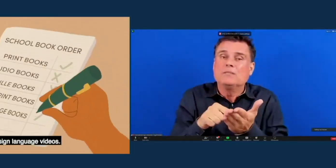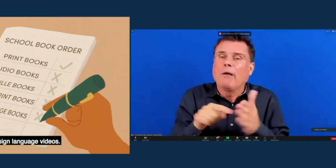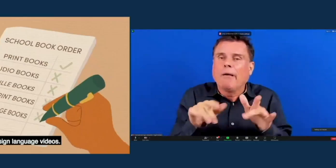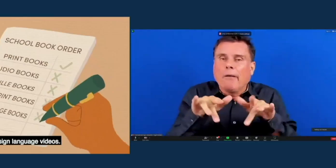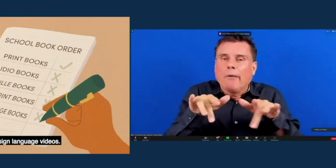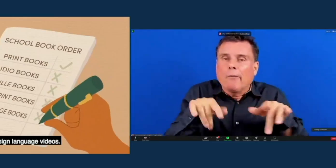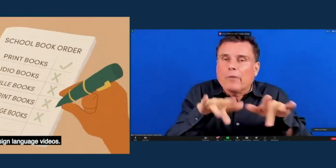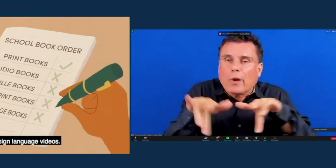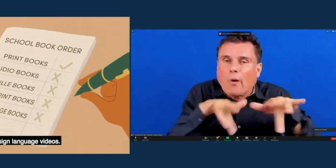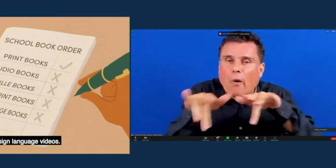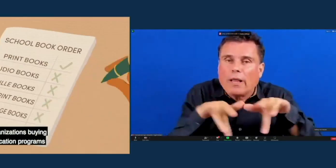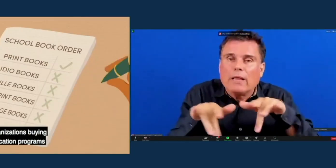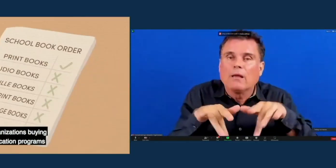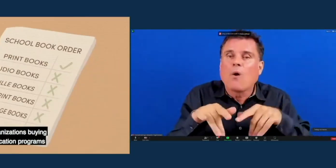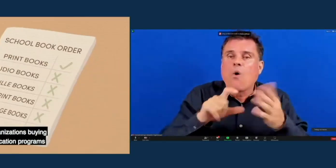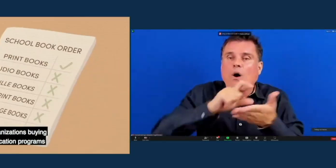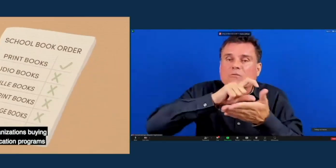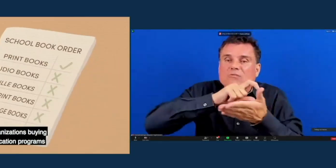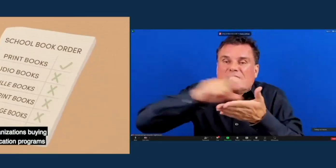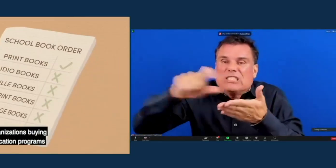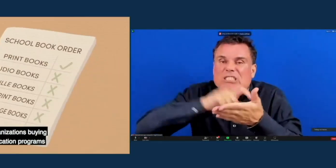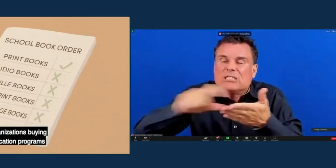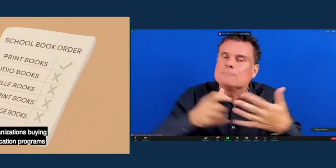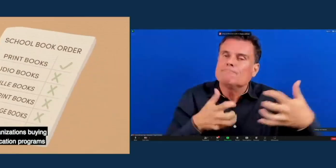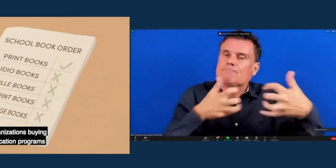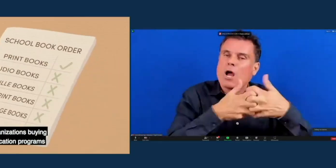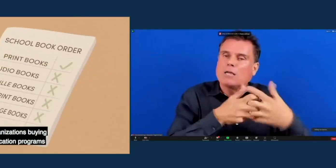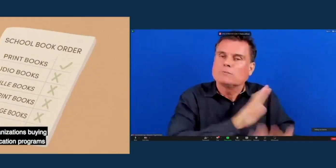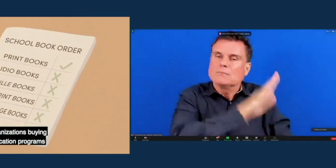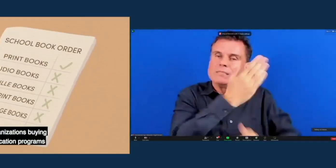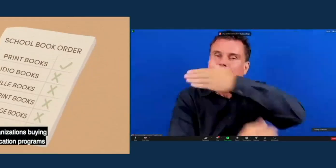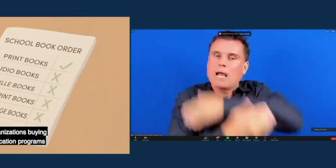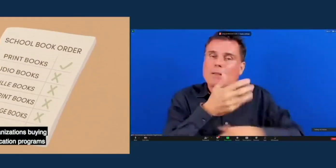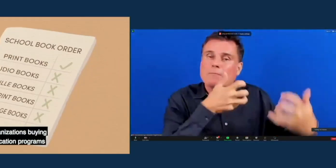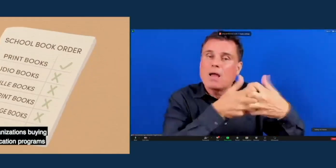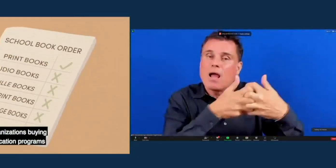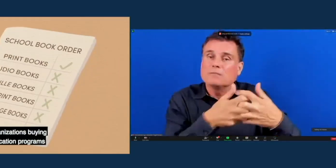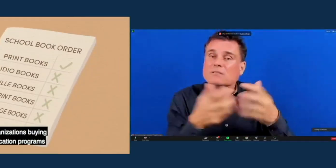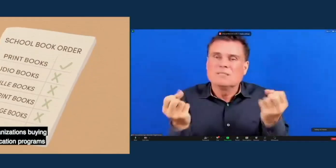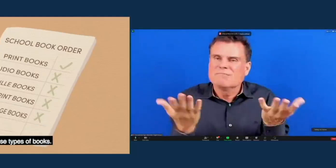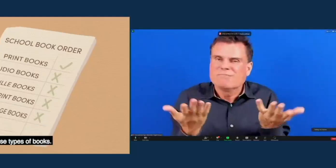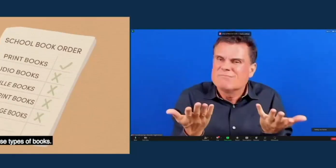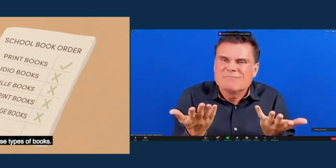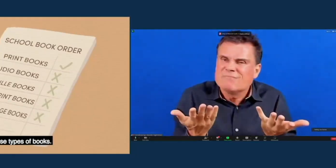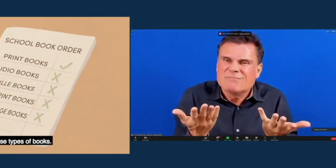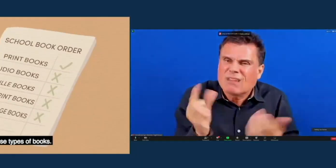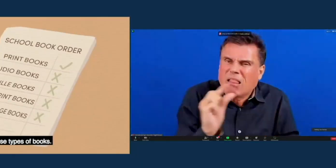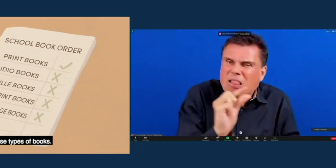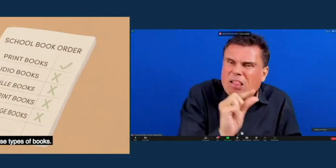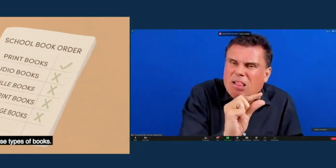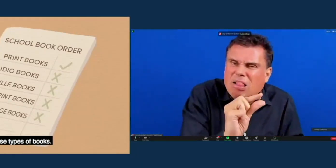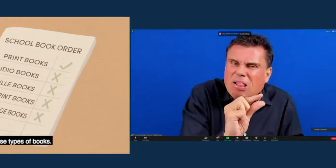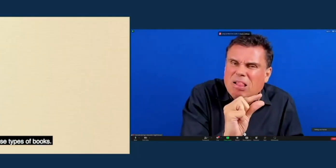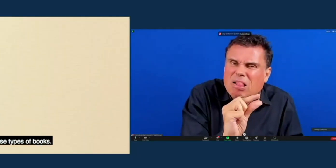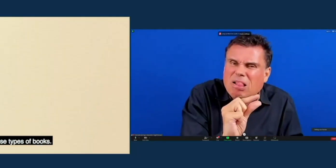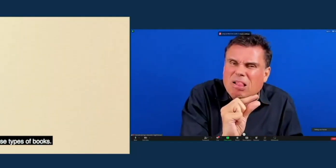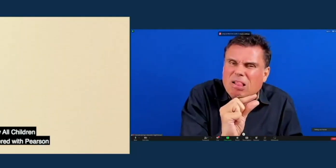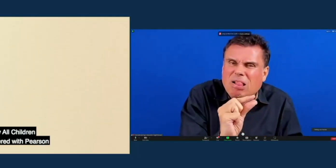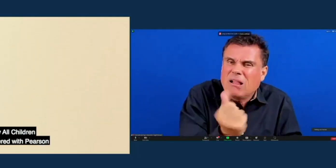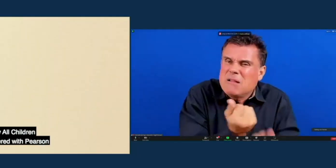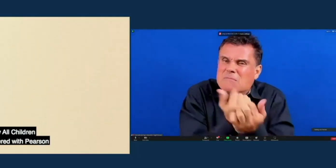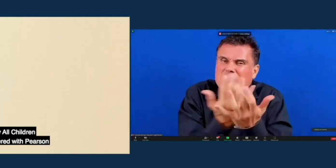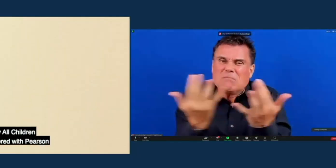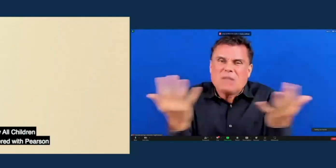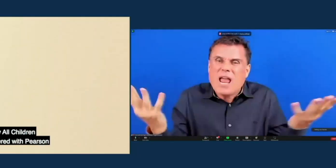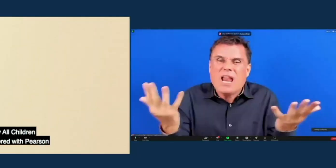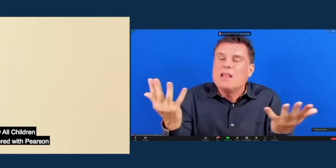sign language videos. And often, organisations buying books for education programs don't require these types of books. That's